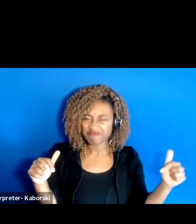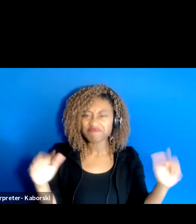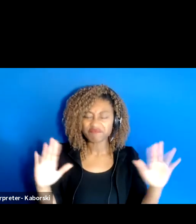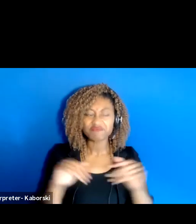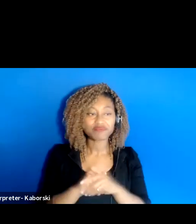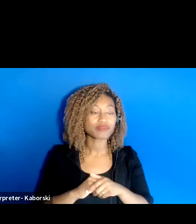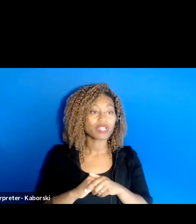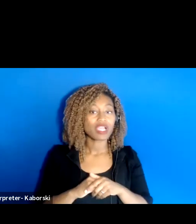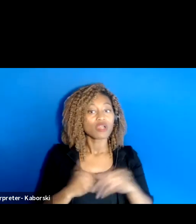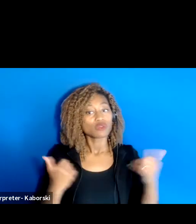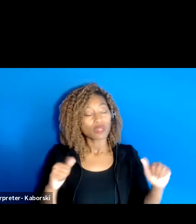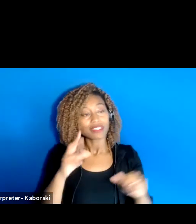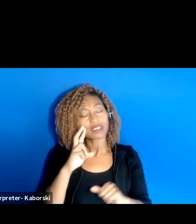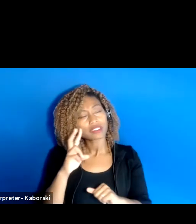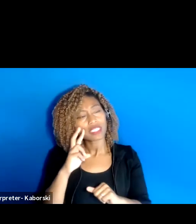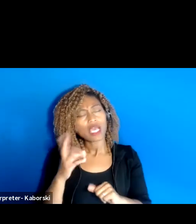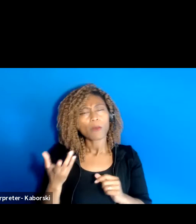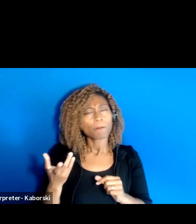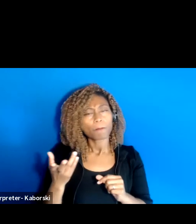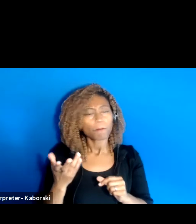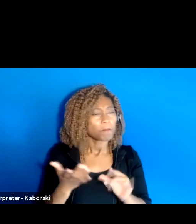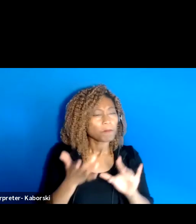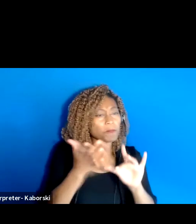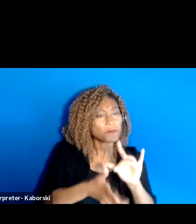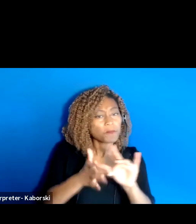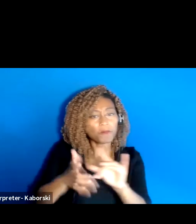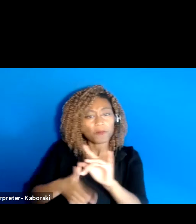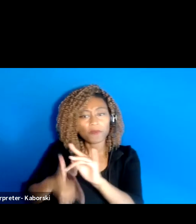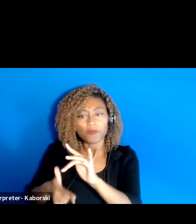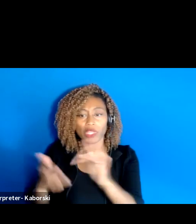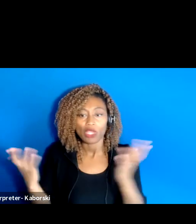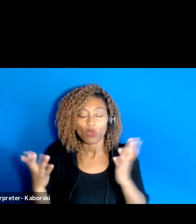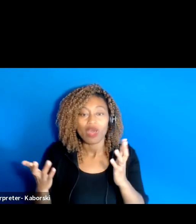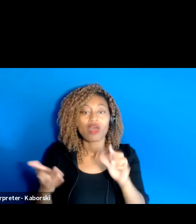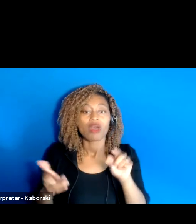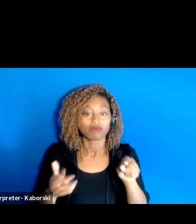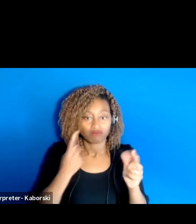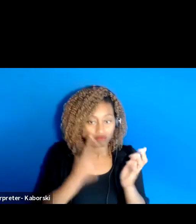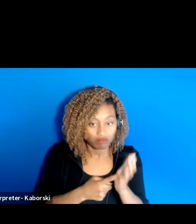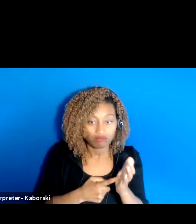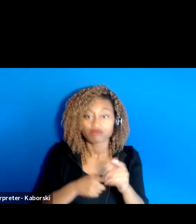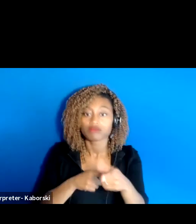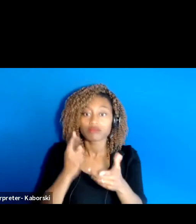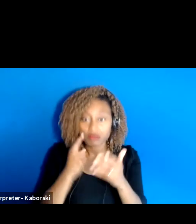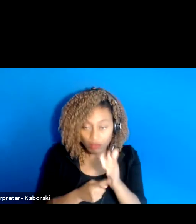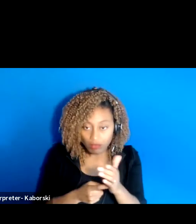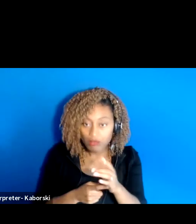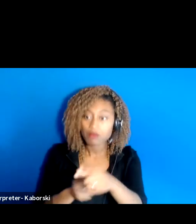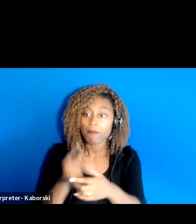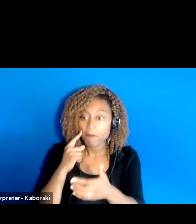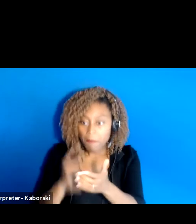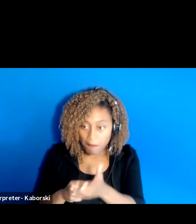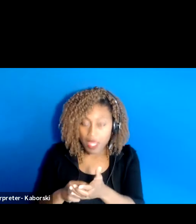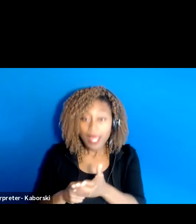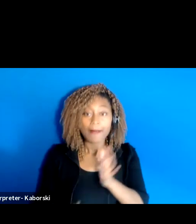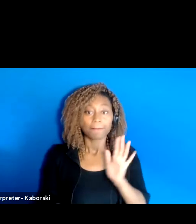see where there were gaps. And some of those gaps were identified in our state plan, and